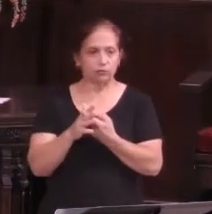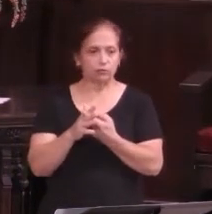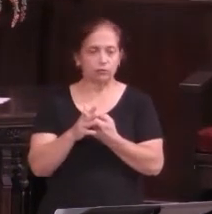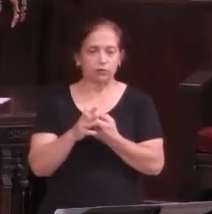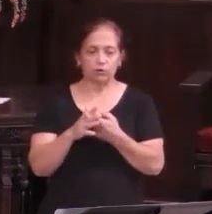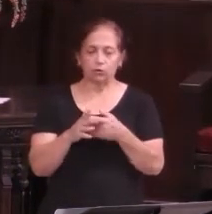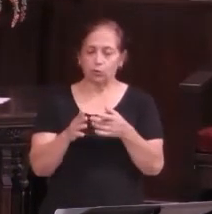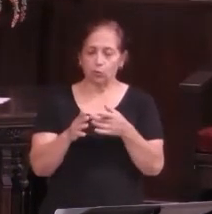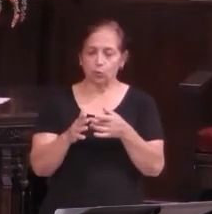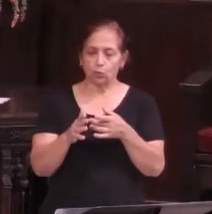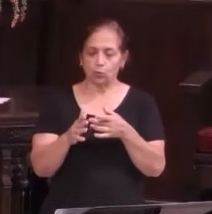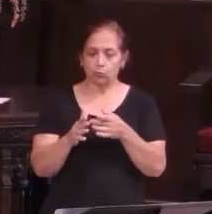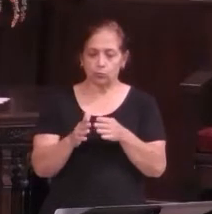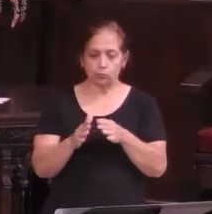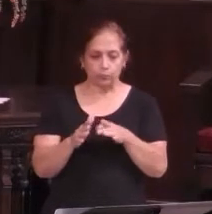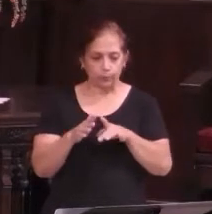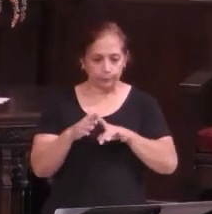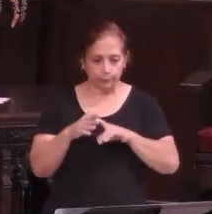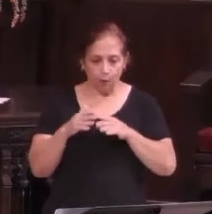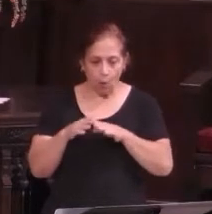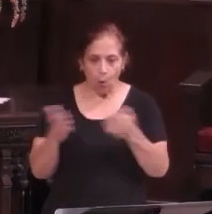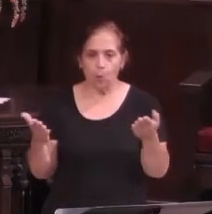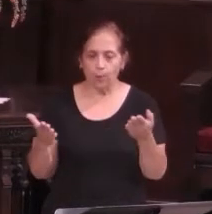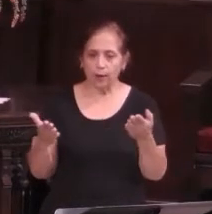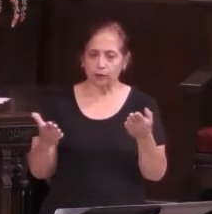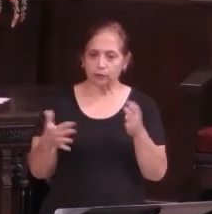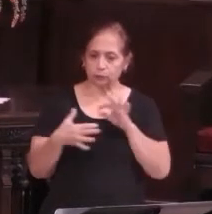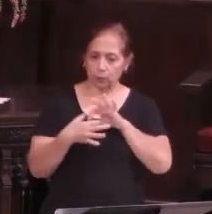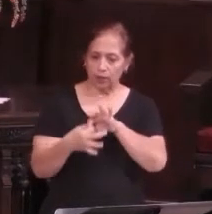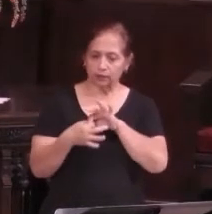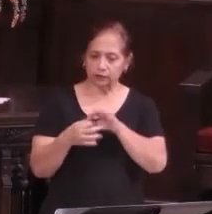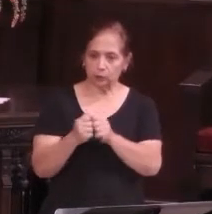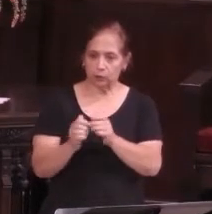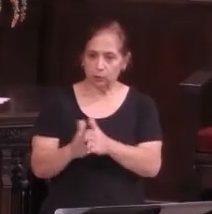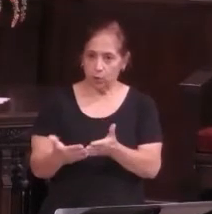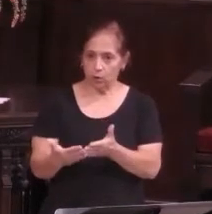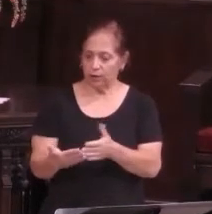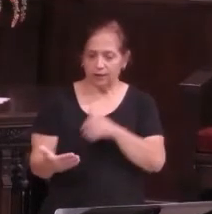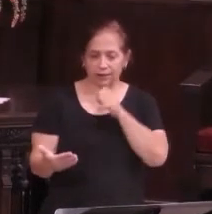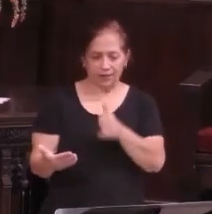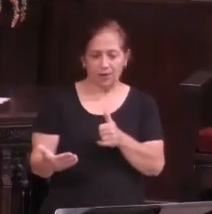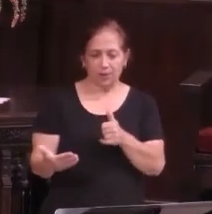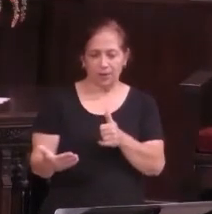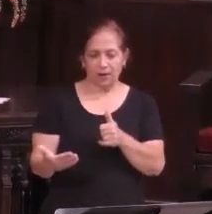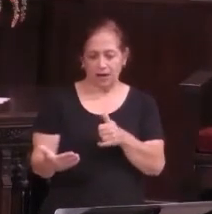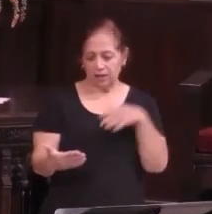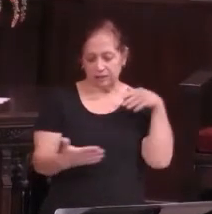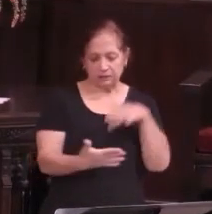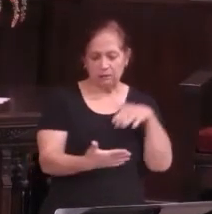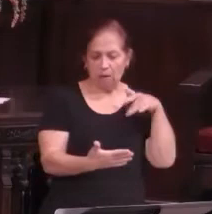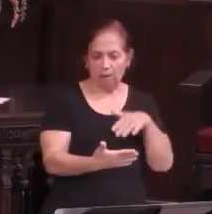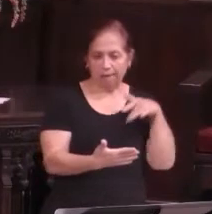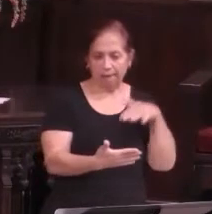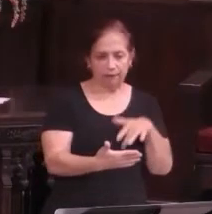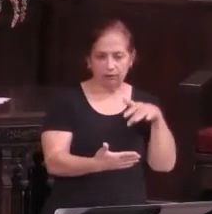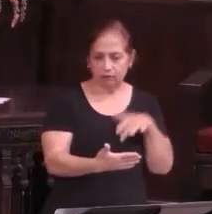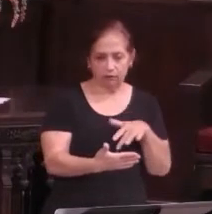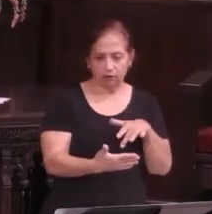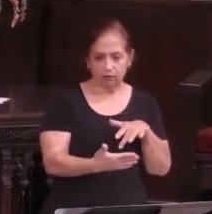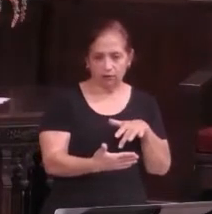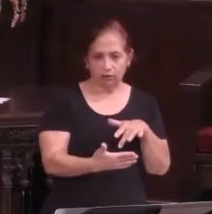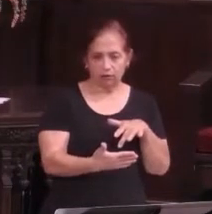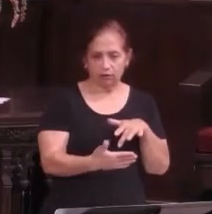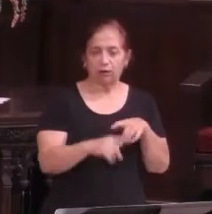her students' relationship to the text. They were no longer just studying it. They